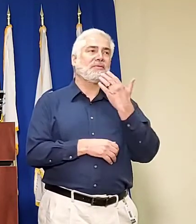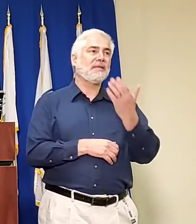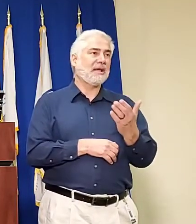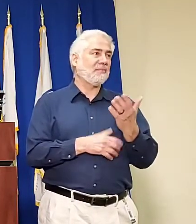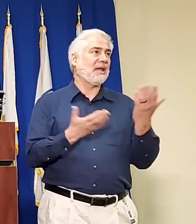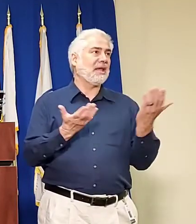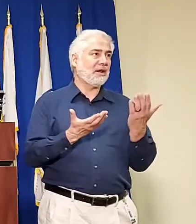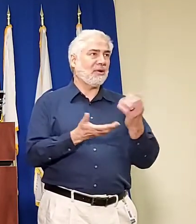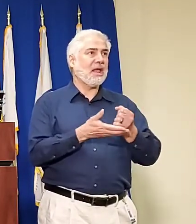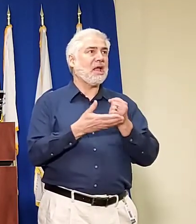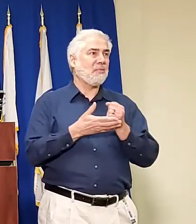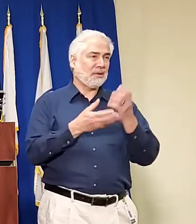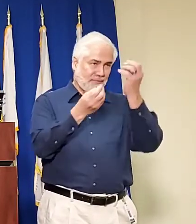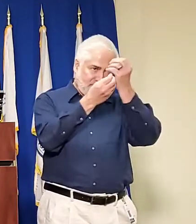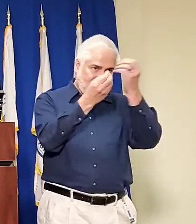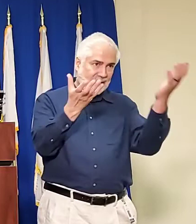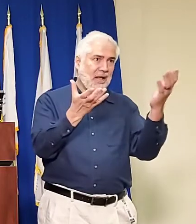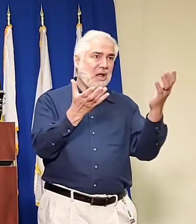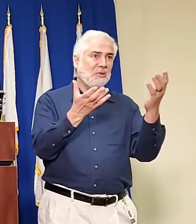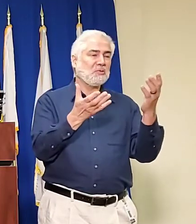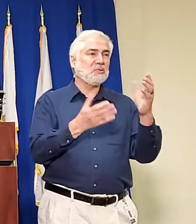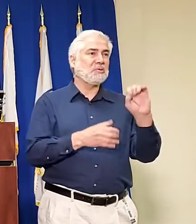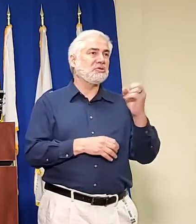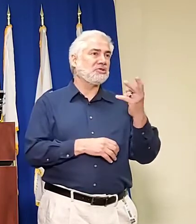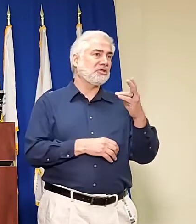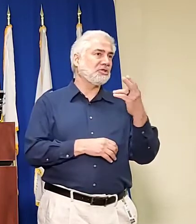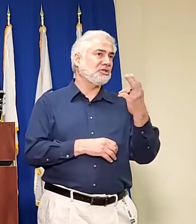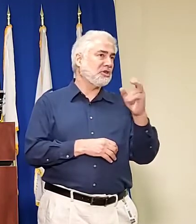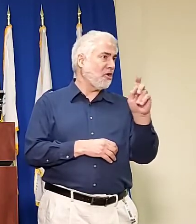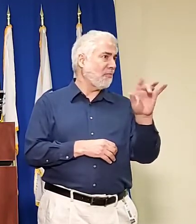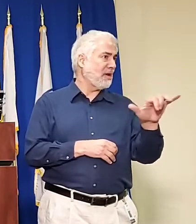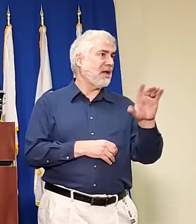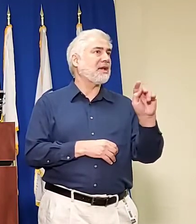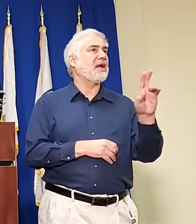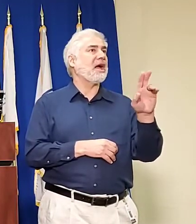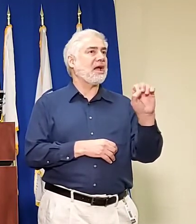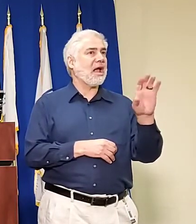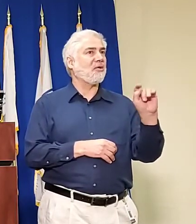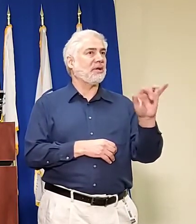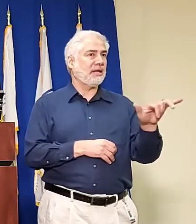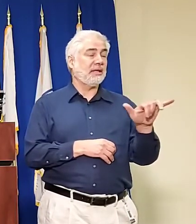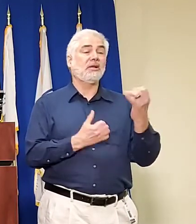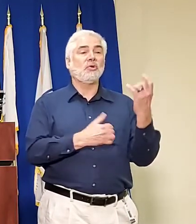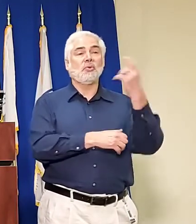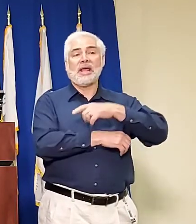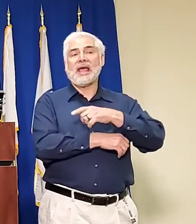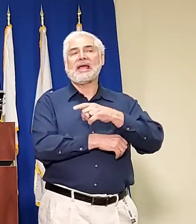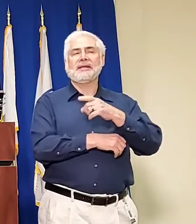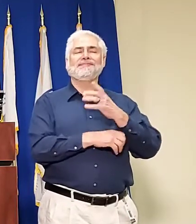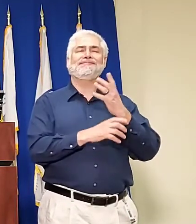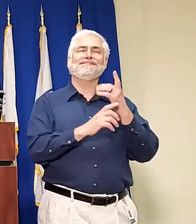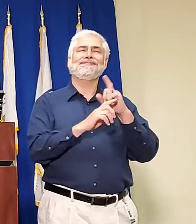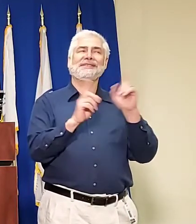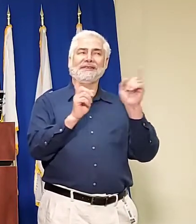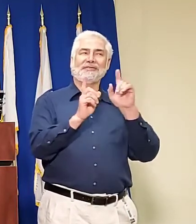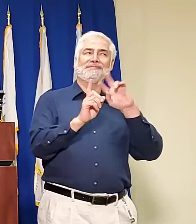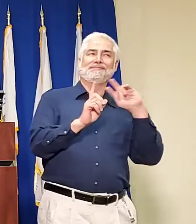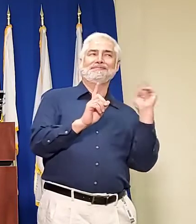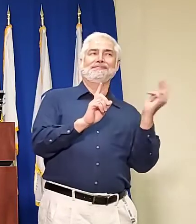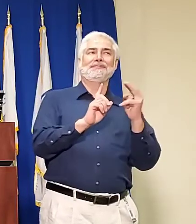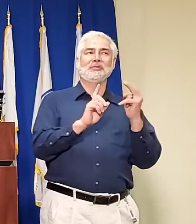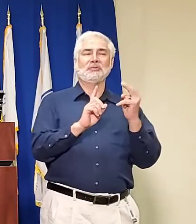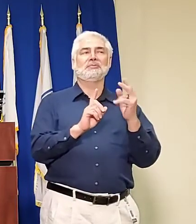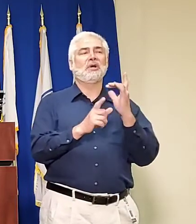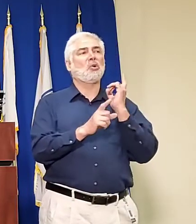being here and helping me get the messages out to Shelby County. Today I'm going to take a little bit of a different twist. I'm going to